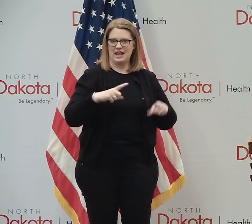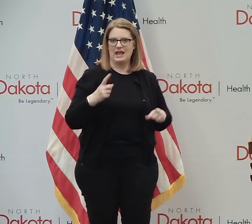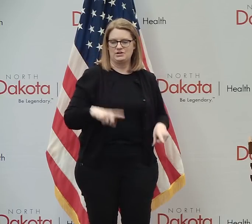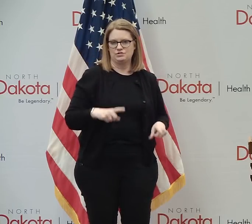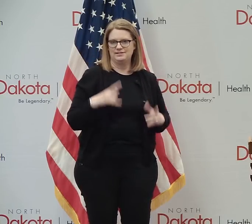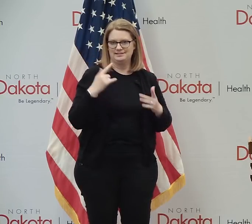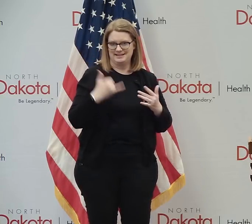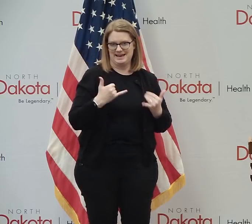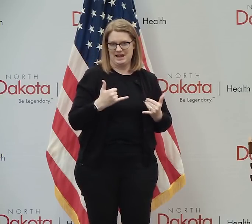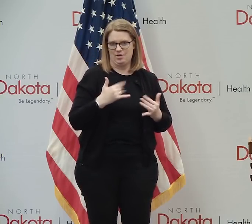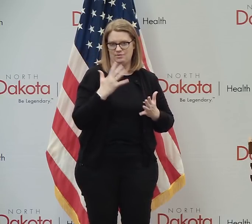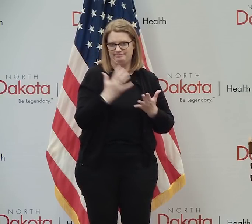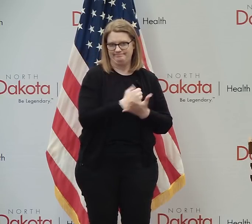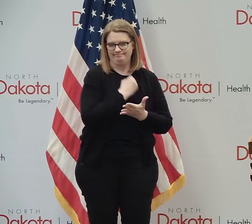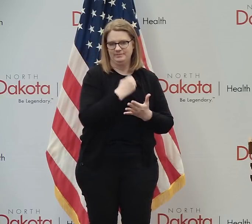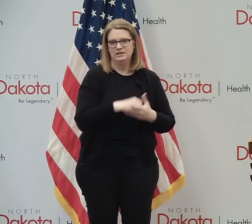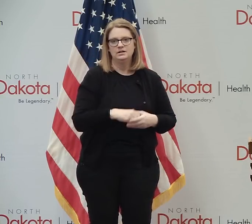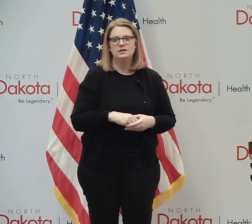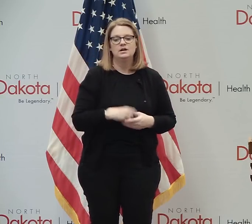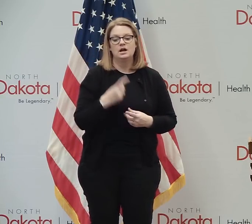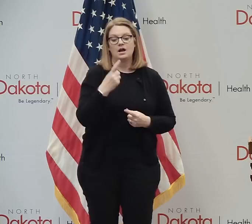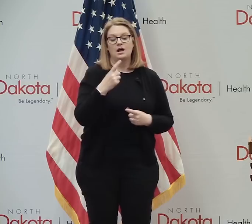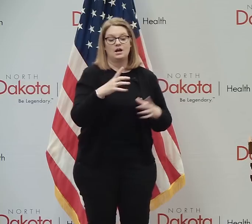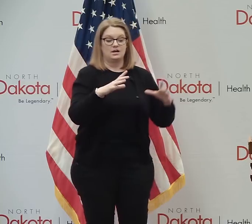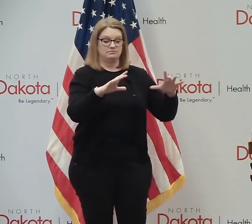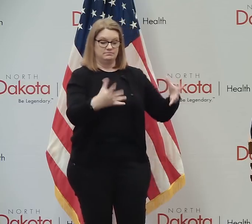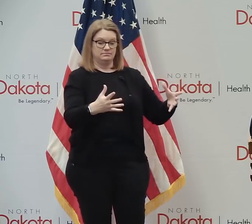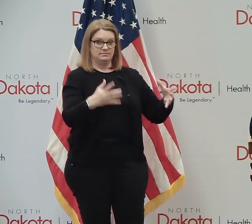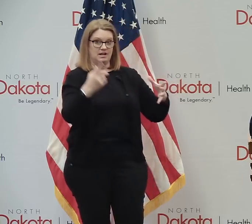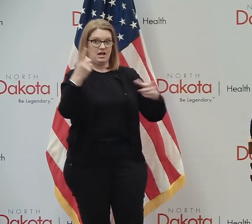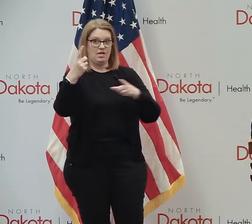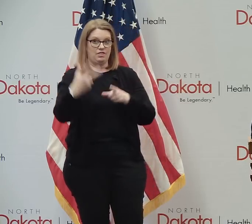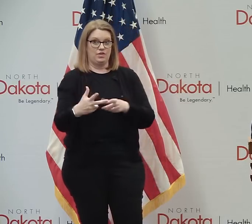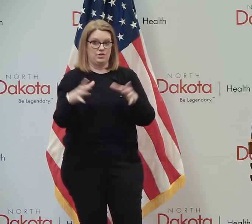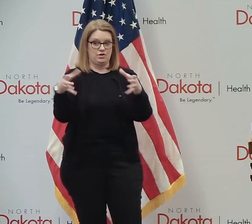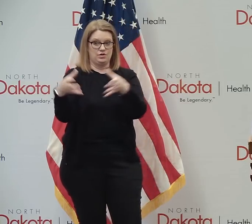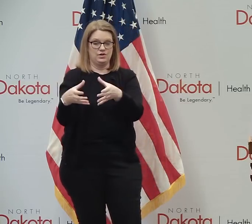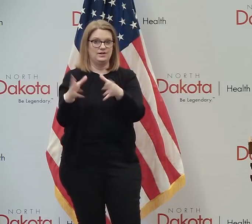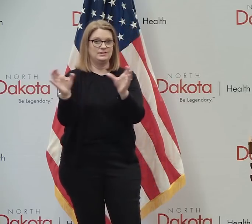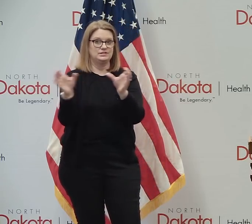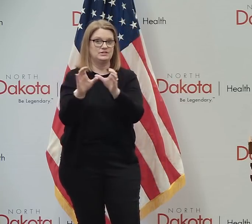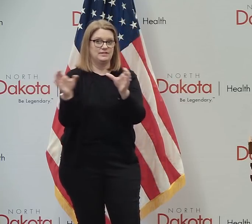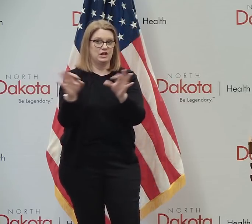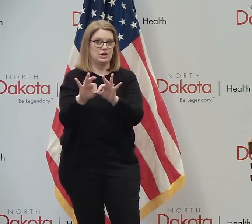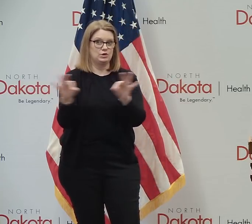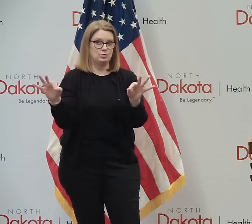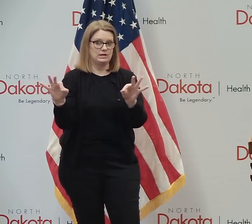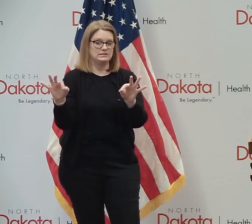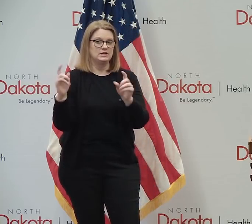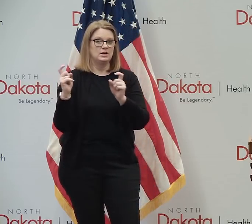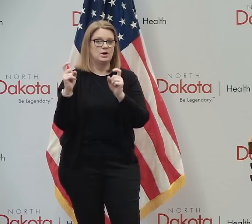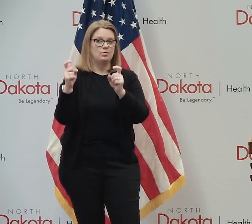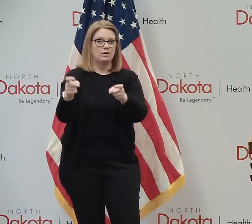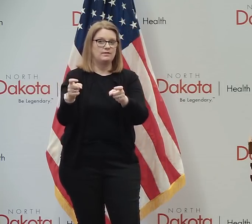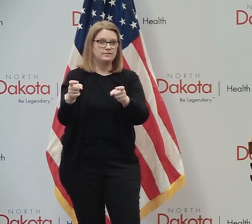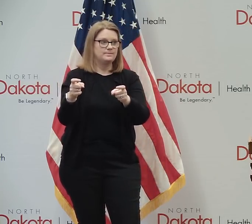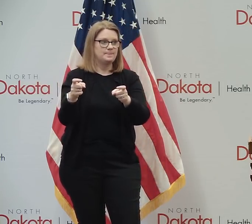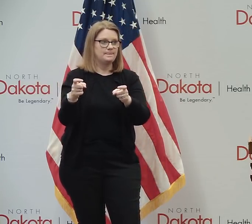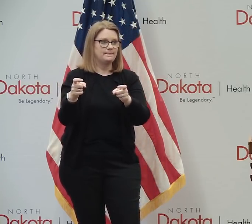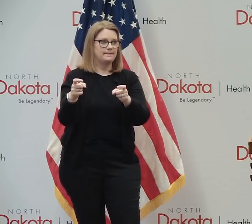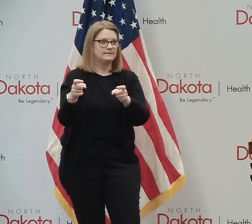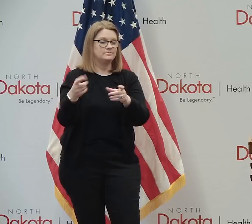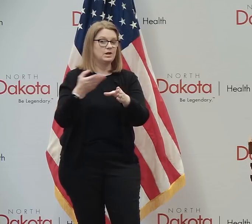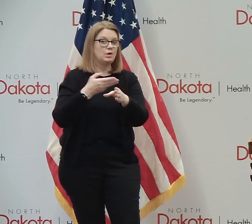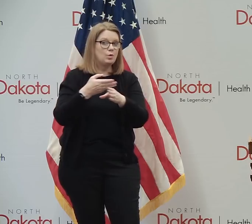this time. And I would add that a third of those are certificates and degrees awarded